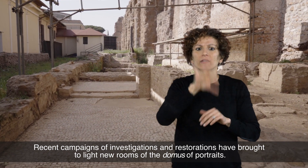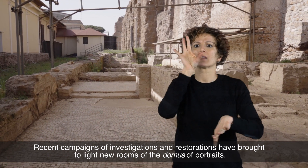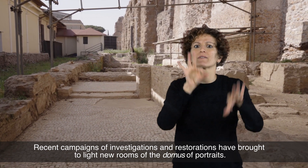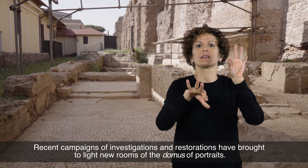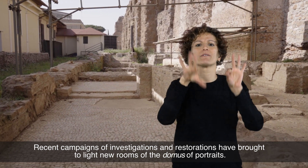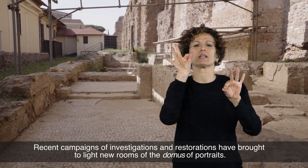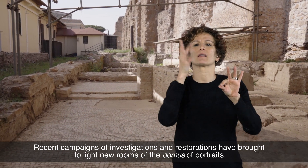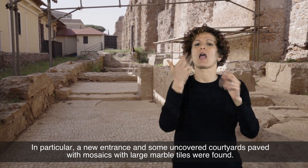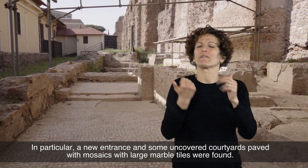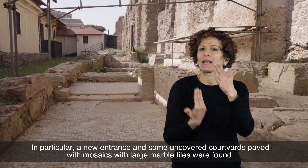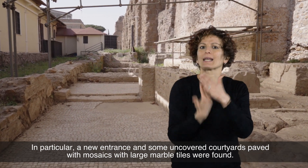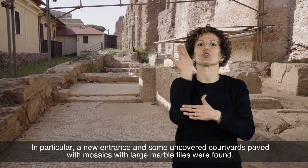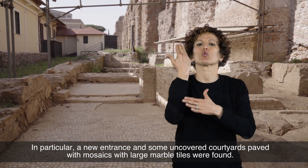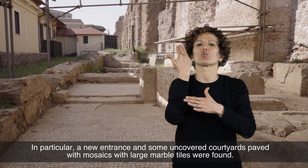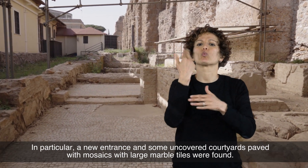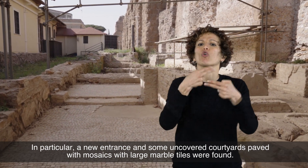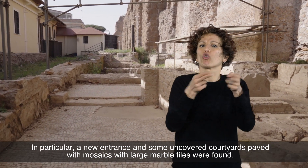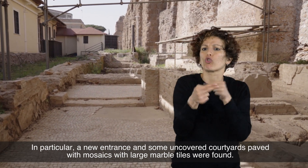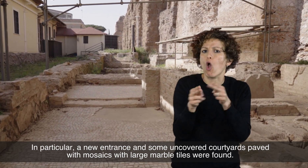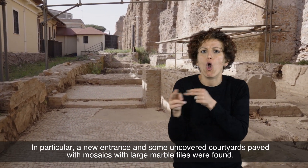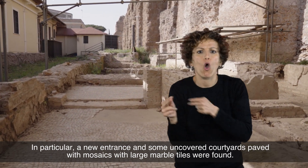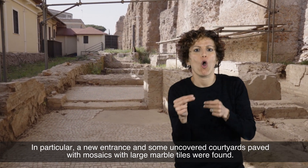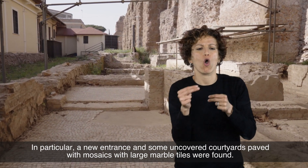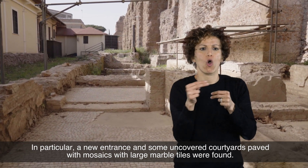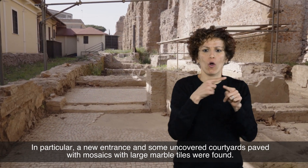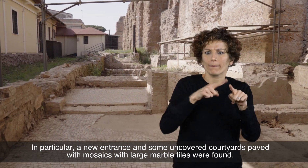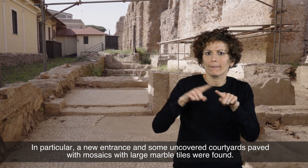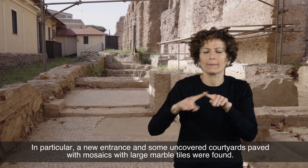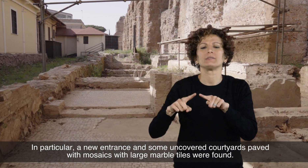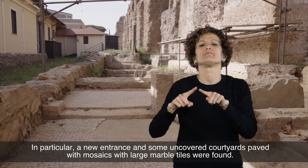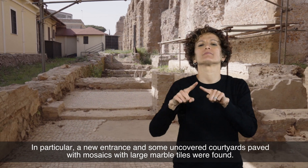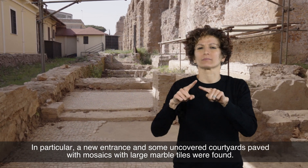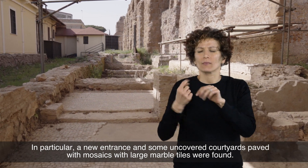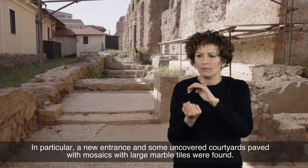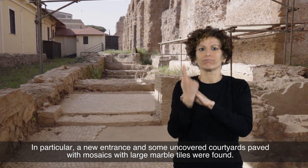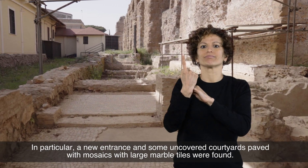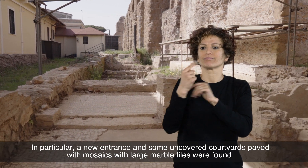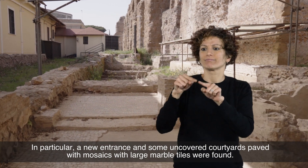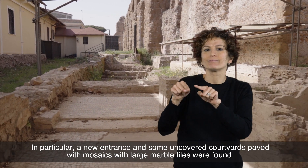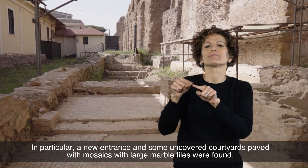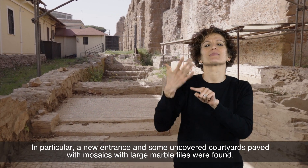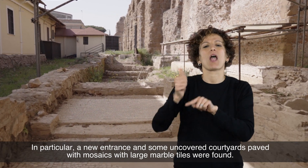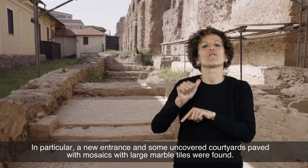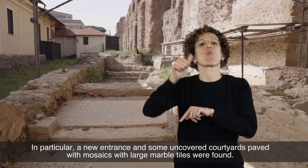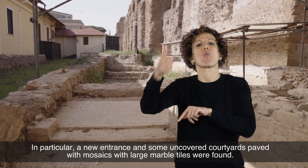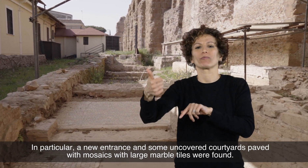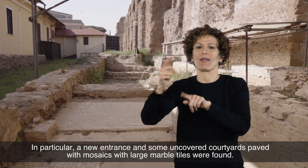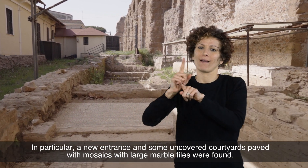Portraits. In particular, a new entrance and some uncovered courtyards paved with mosaics